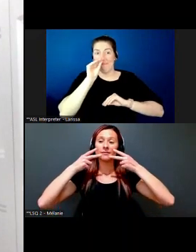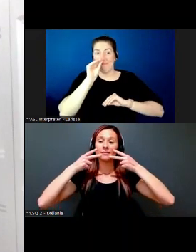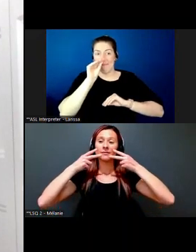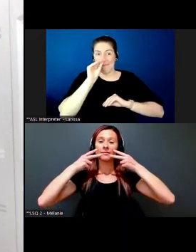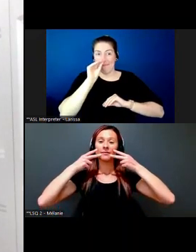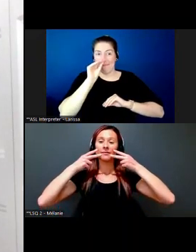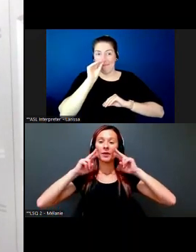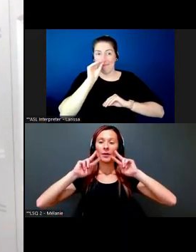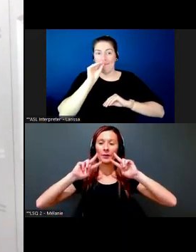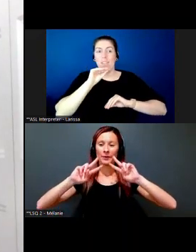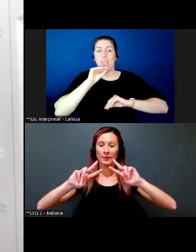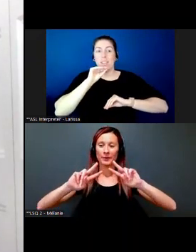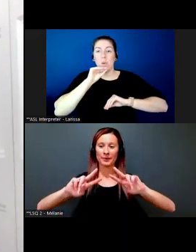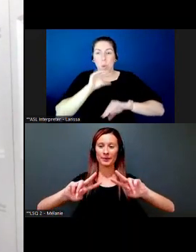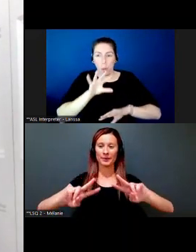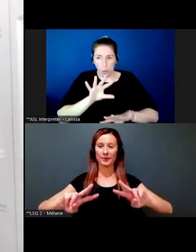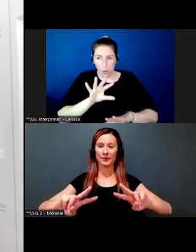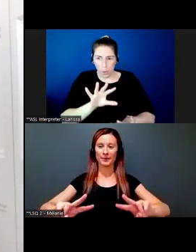On expire.